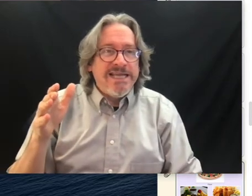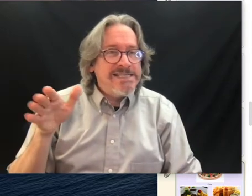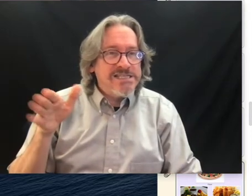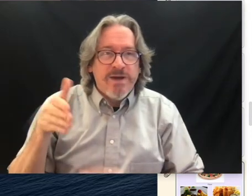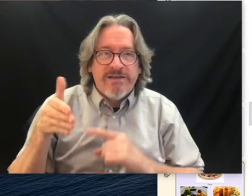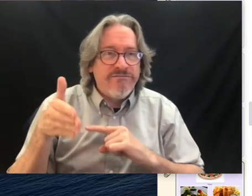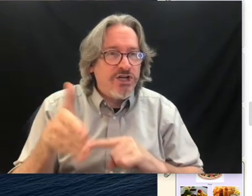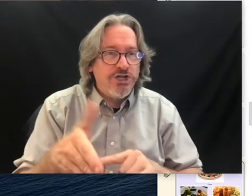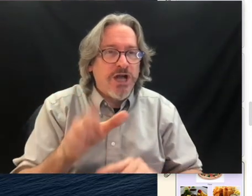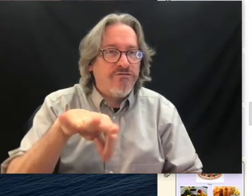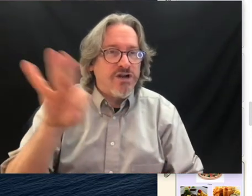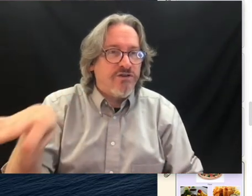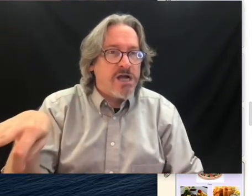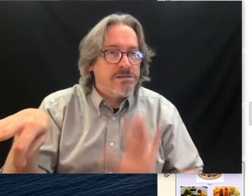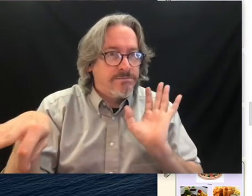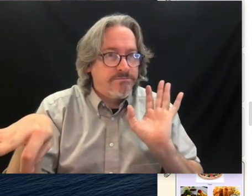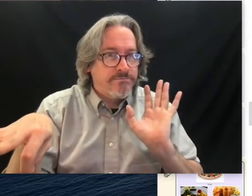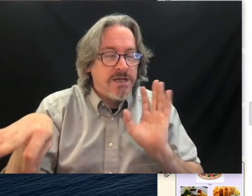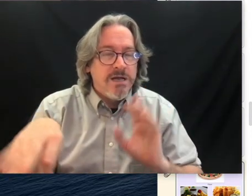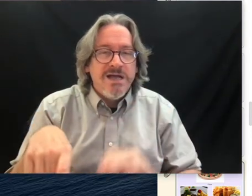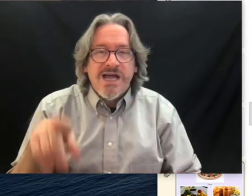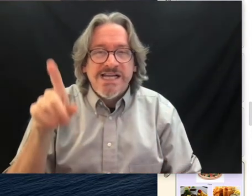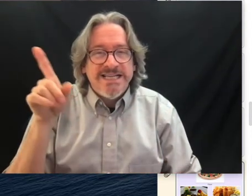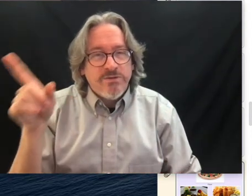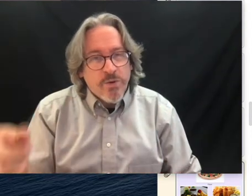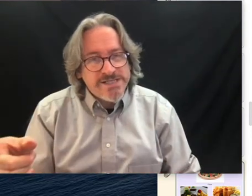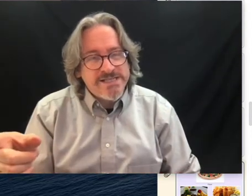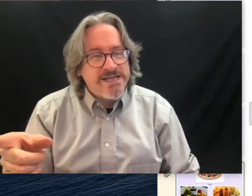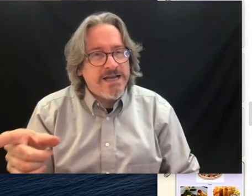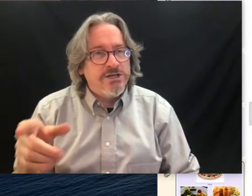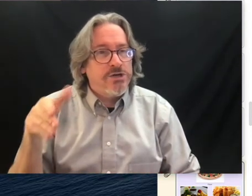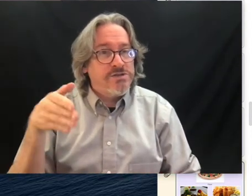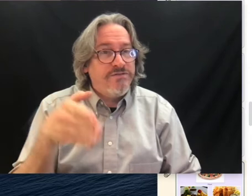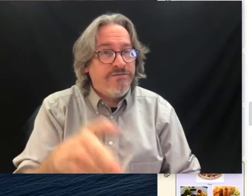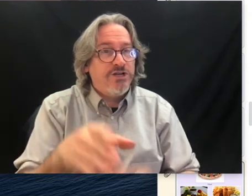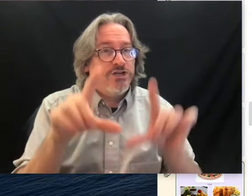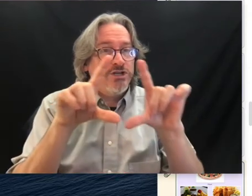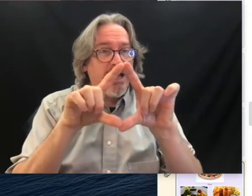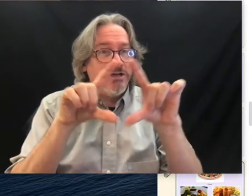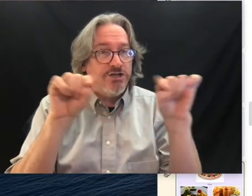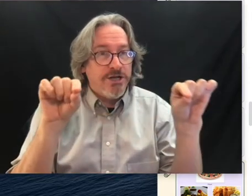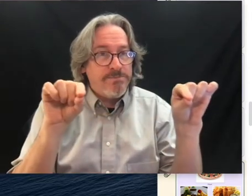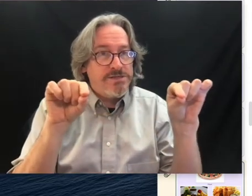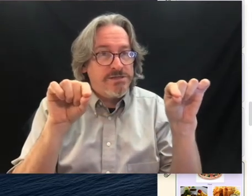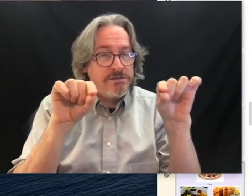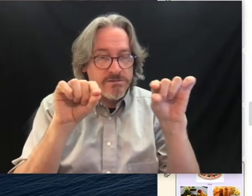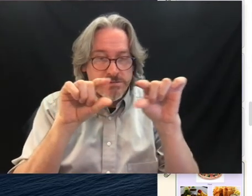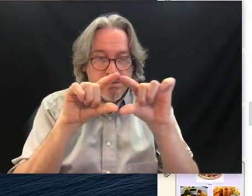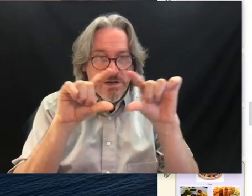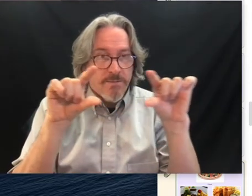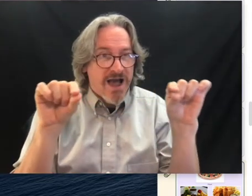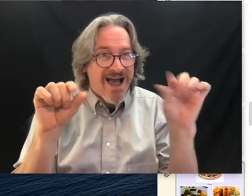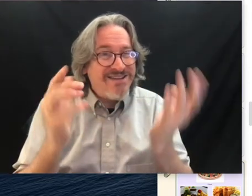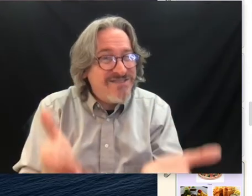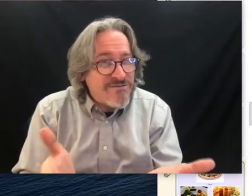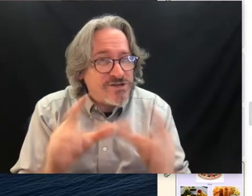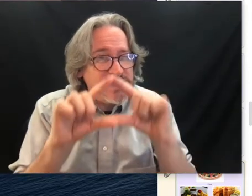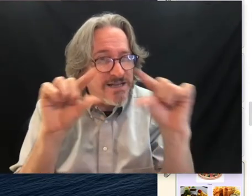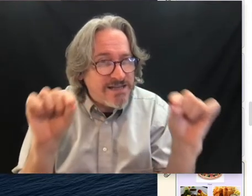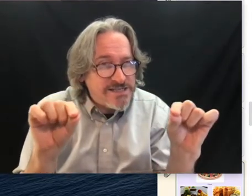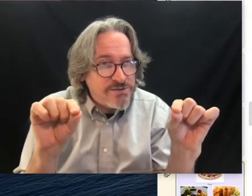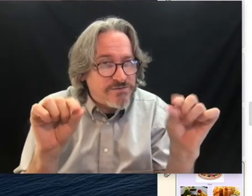The easiest way, fish and French fries. What's the sign shows fish and chips? I have